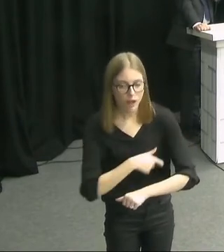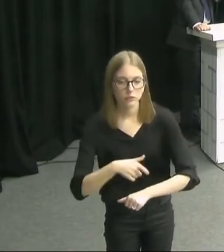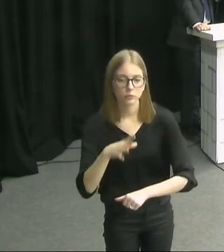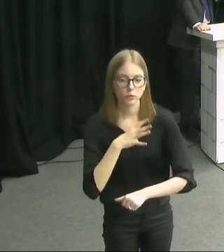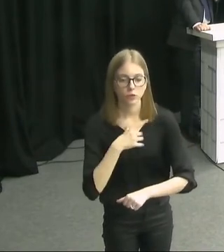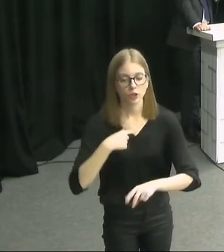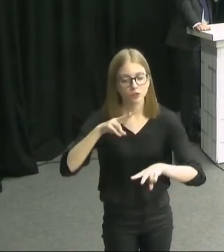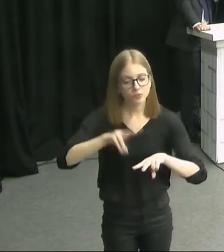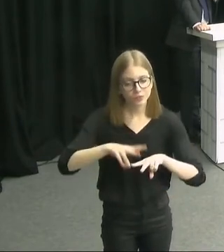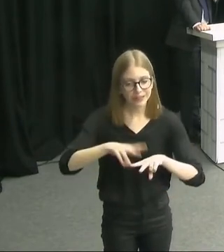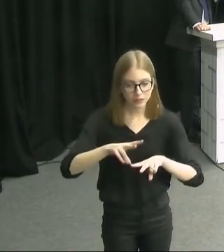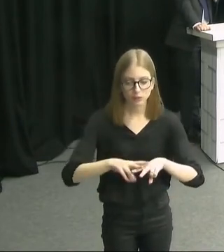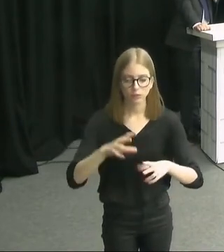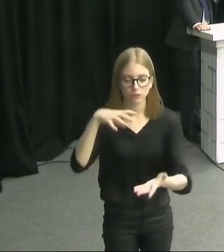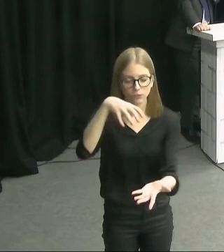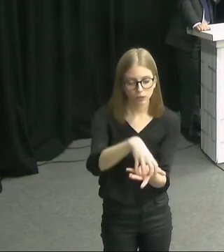questions, why do we need that?